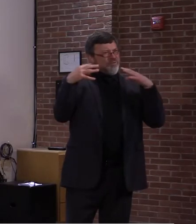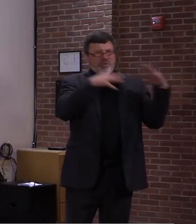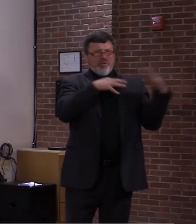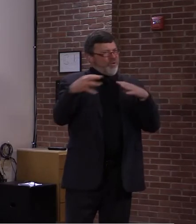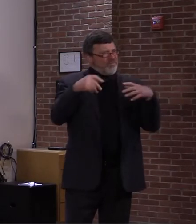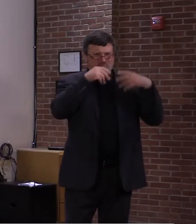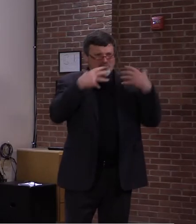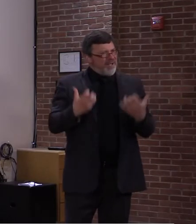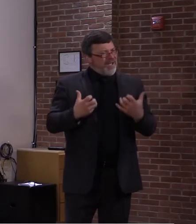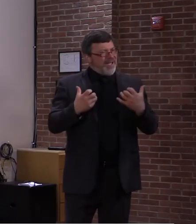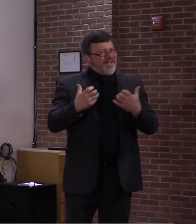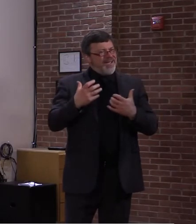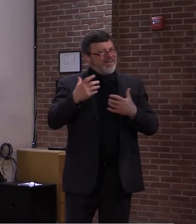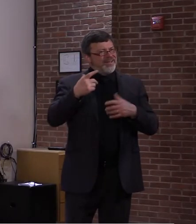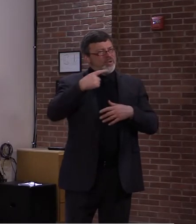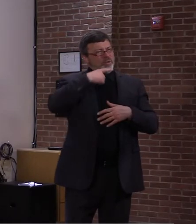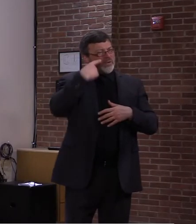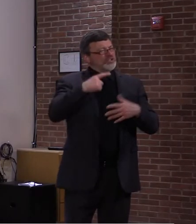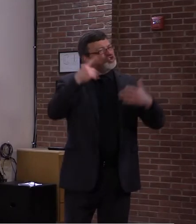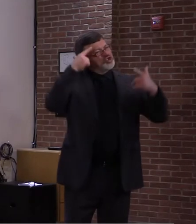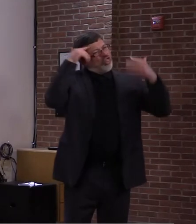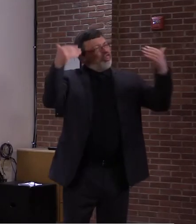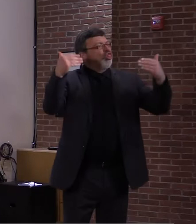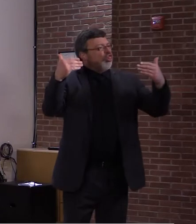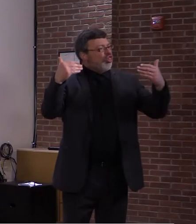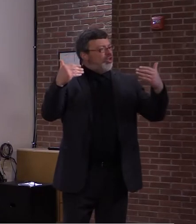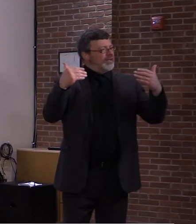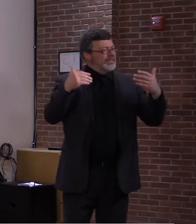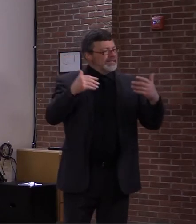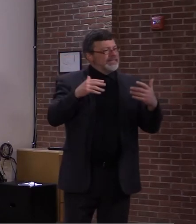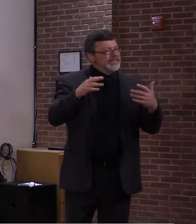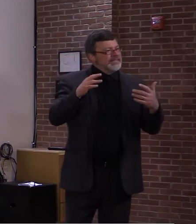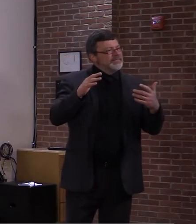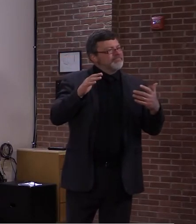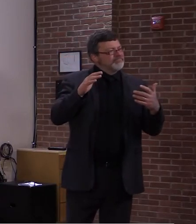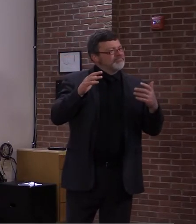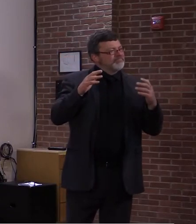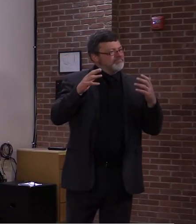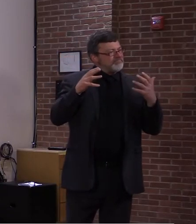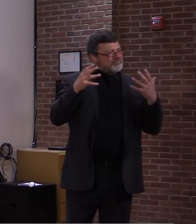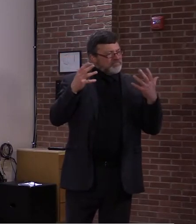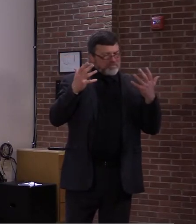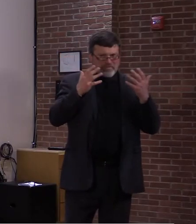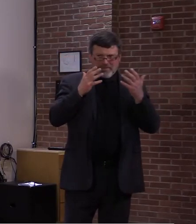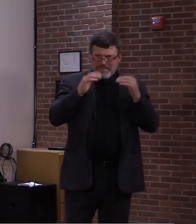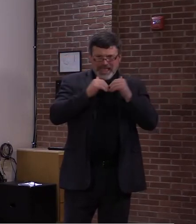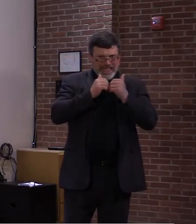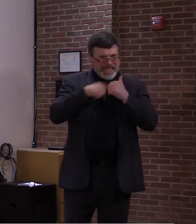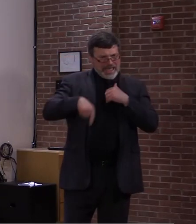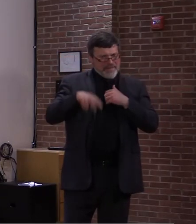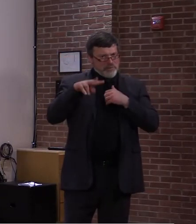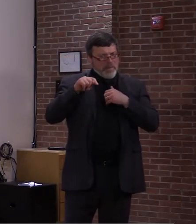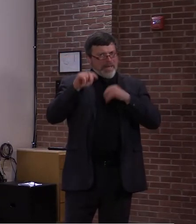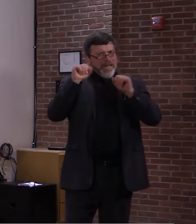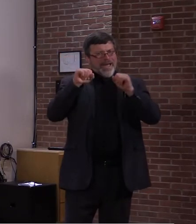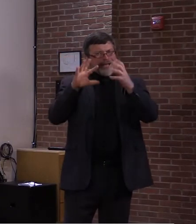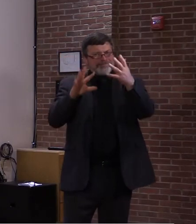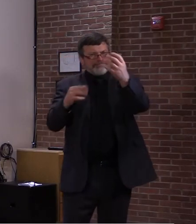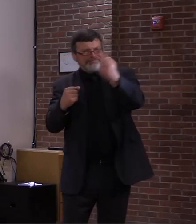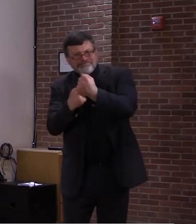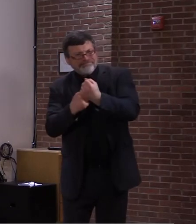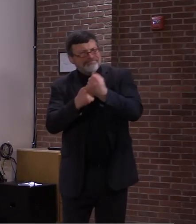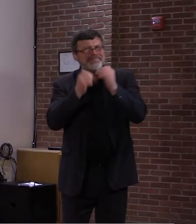to protect them and have their back in any way we can possibly. So, again, I think this